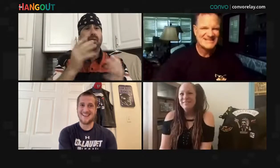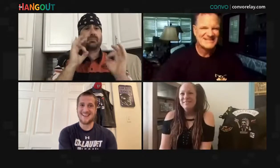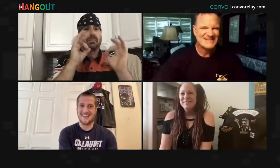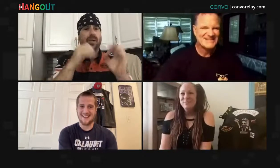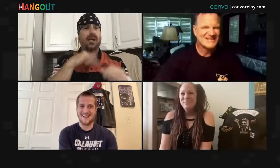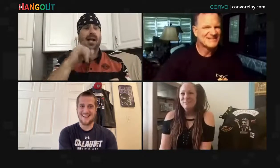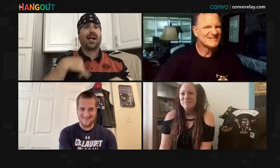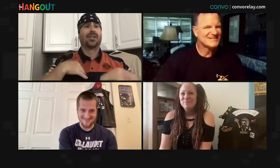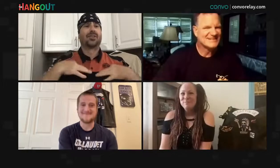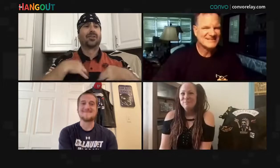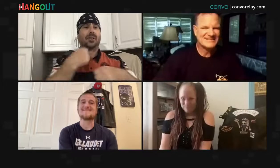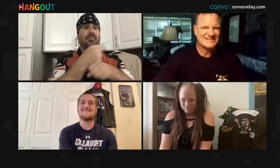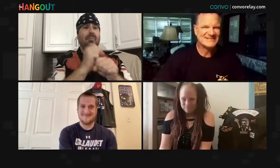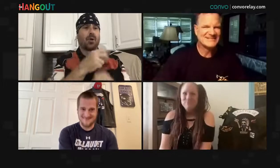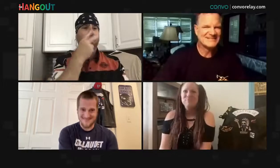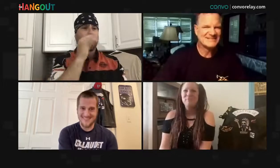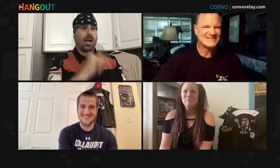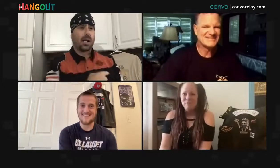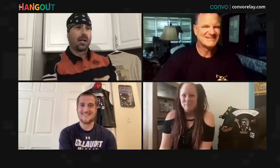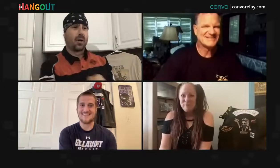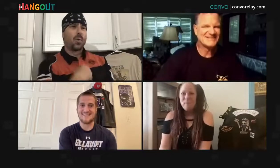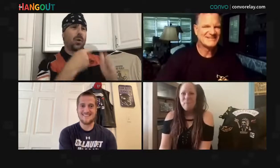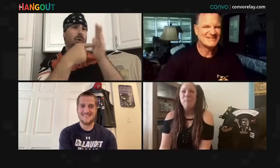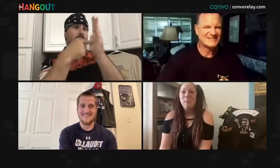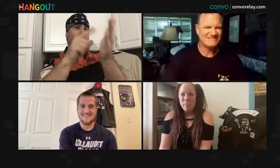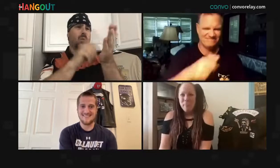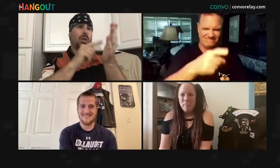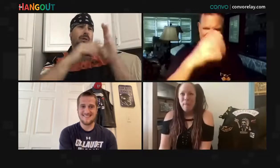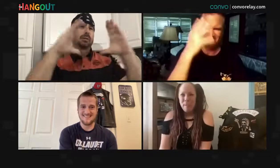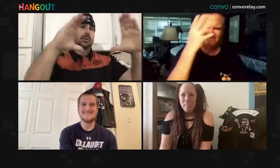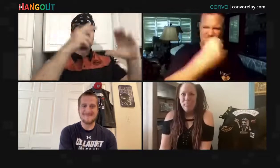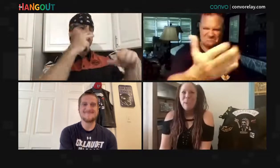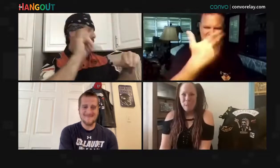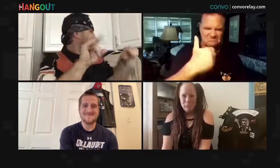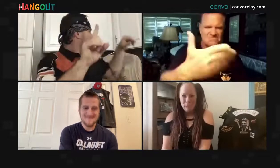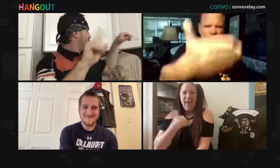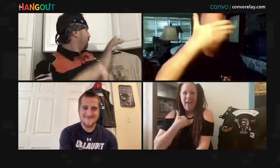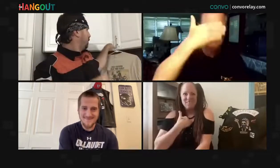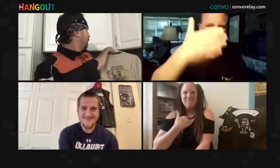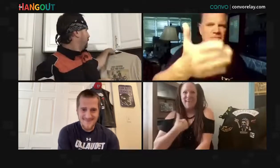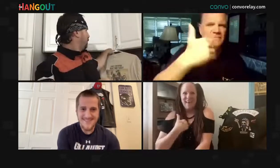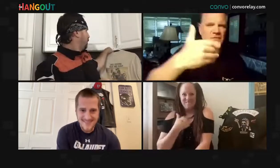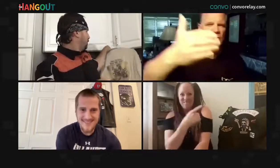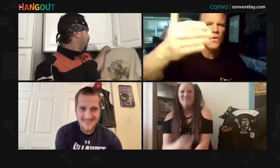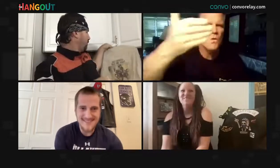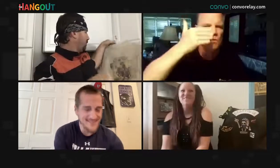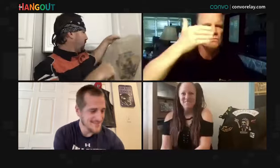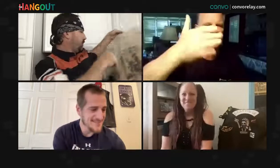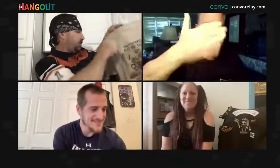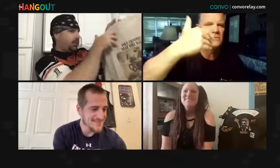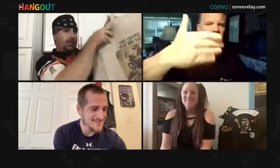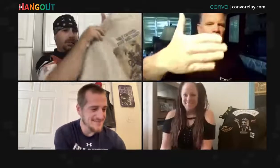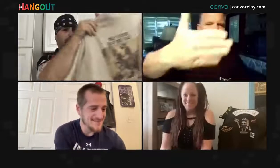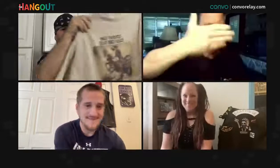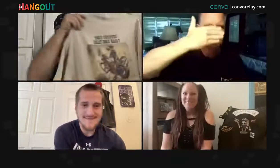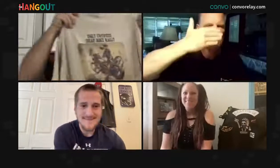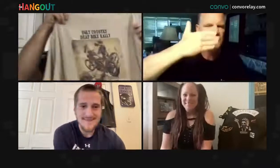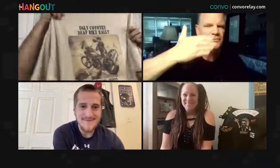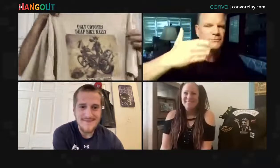all take our cuts off and had shirts actually made. I don't know if you can see this behind me. Sean saying, why